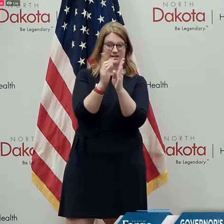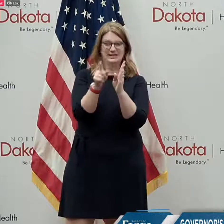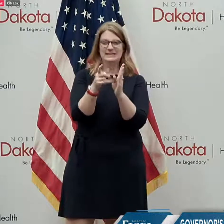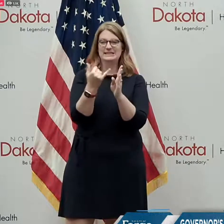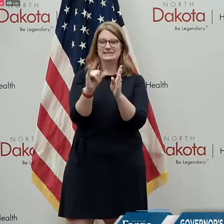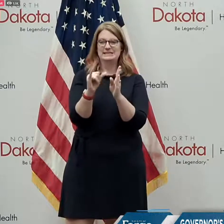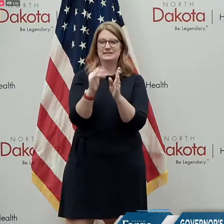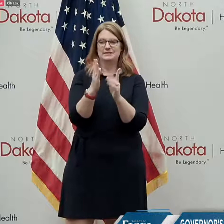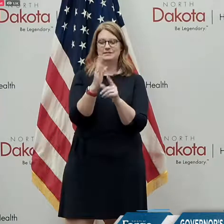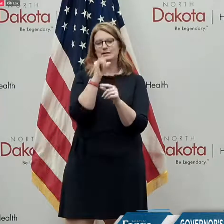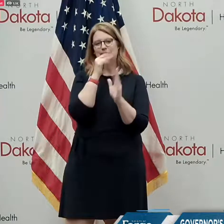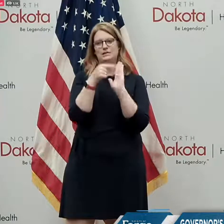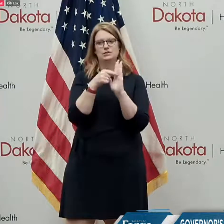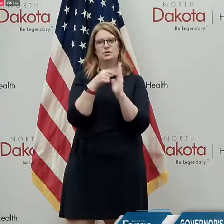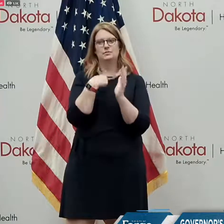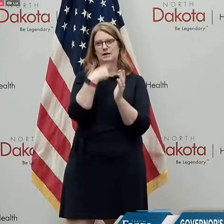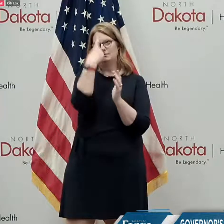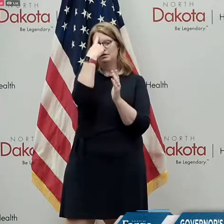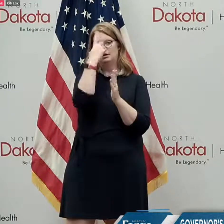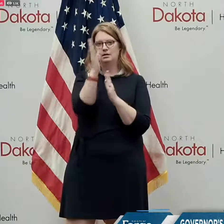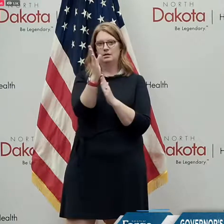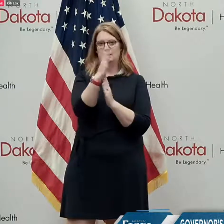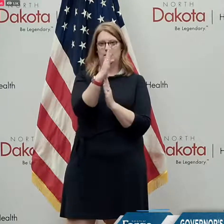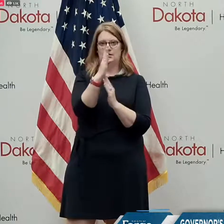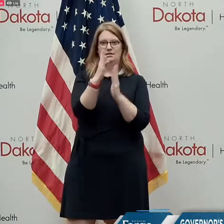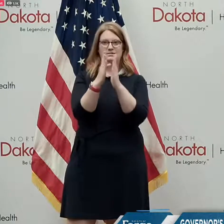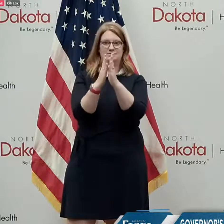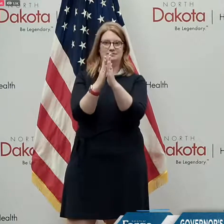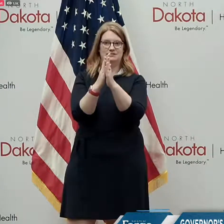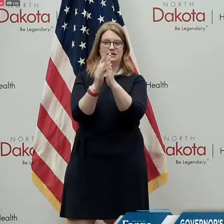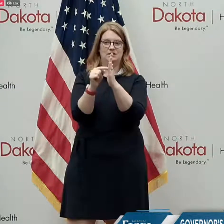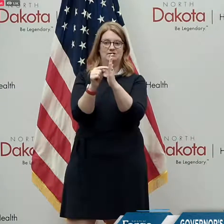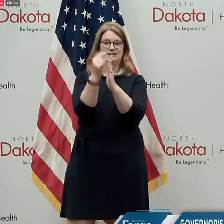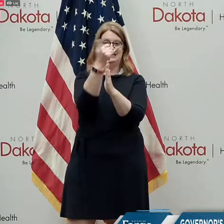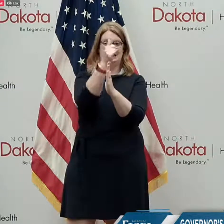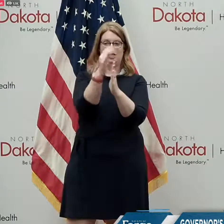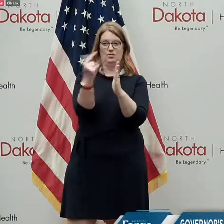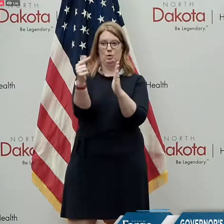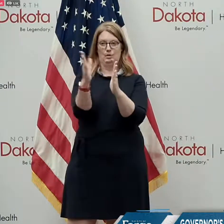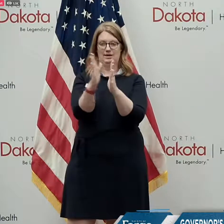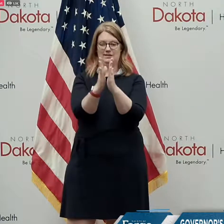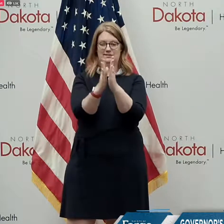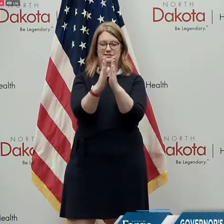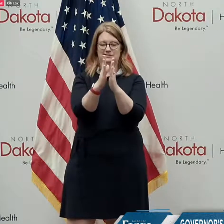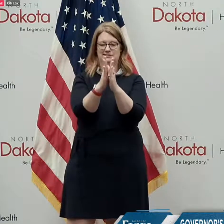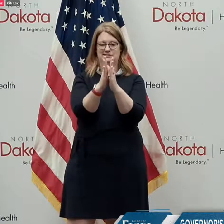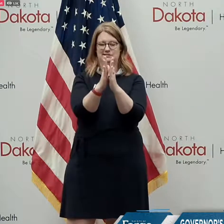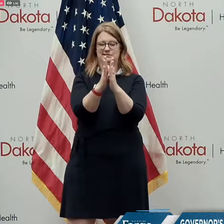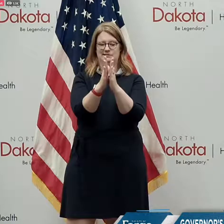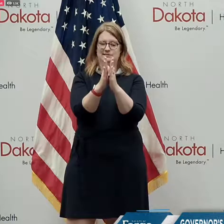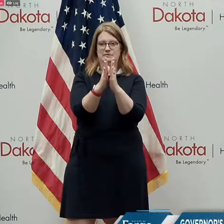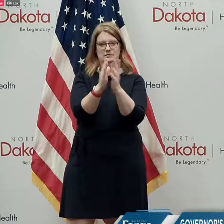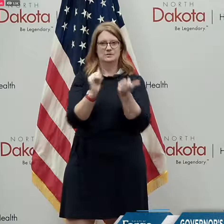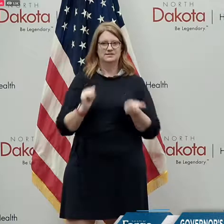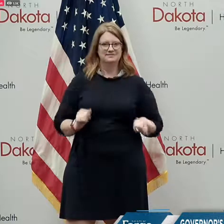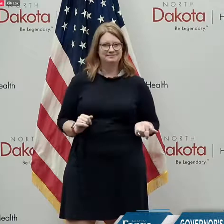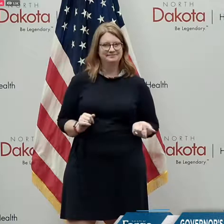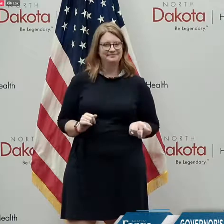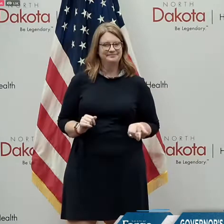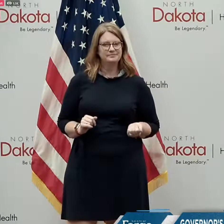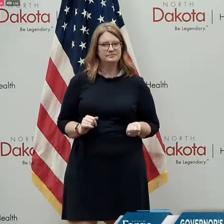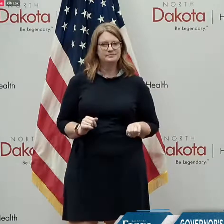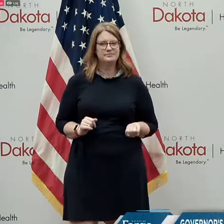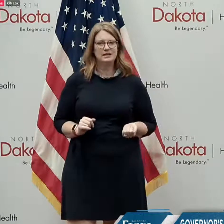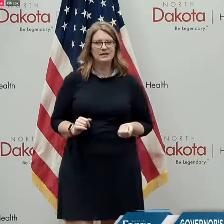well, we didn't show it today. In my mind, it sits closer to yellow. The trend line's going the wrong way, but those are the kind of good, I say with how to say